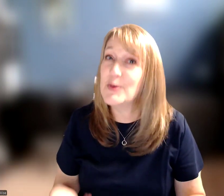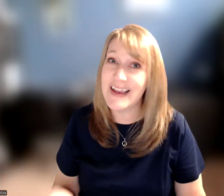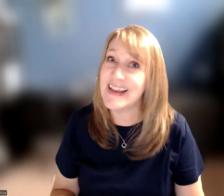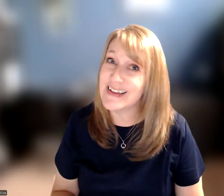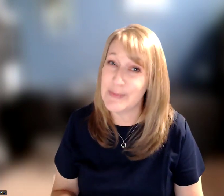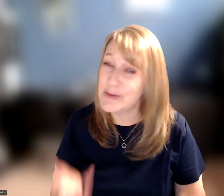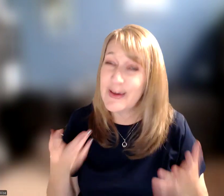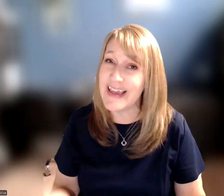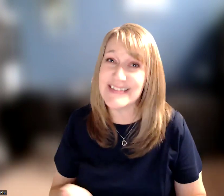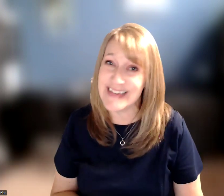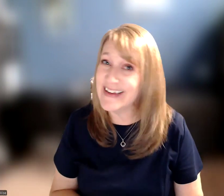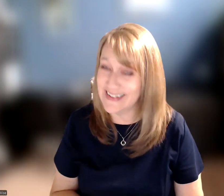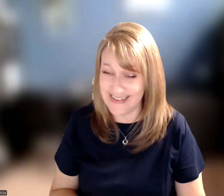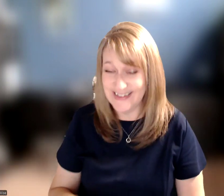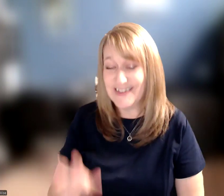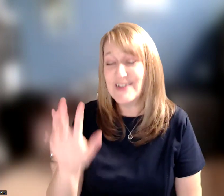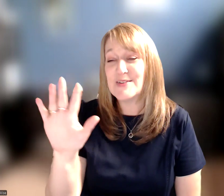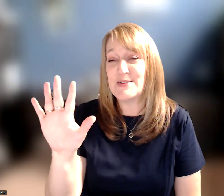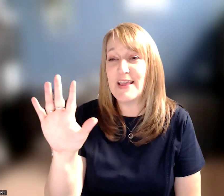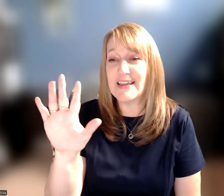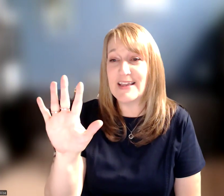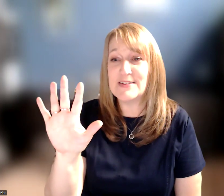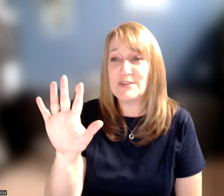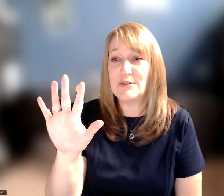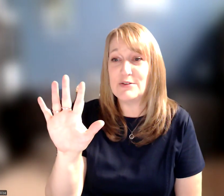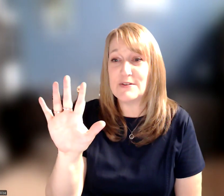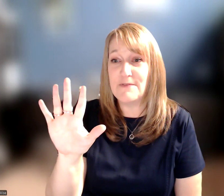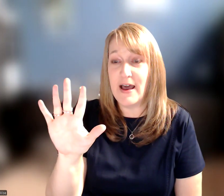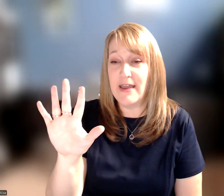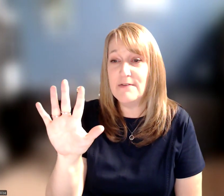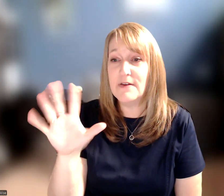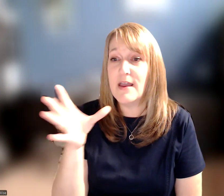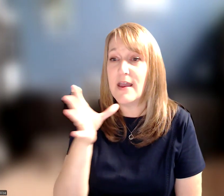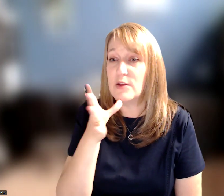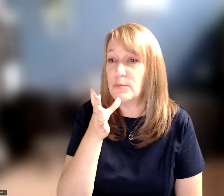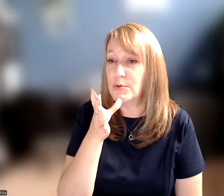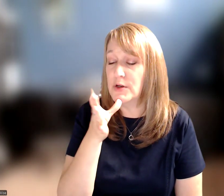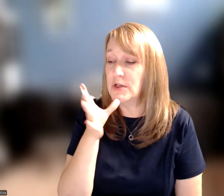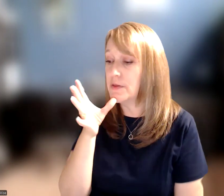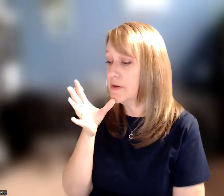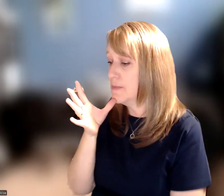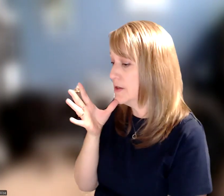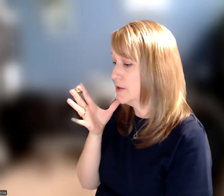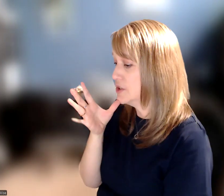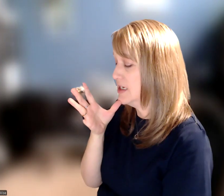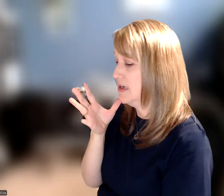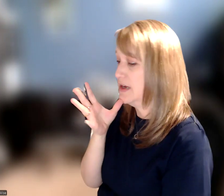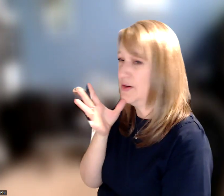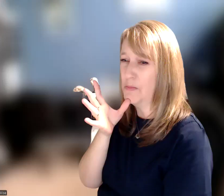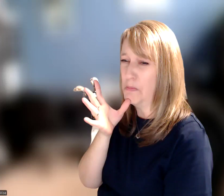hate it. Maybe you can't stand it. So in that case, you use a 5 and you put your thumb on your chin and you go bleh.